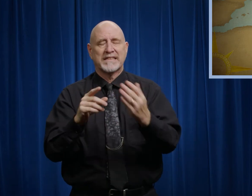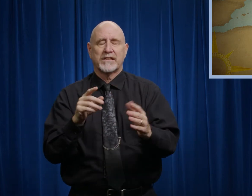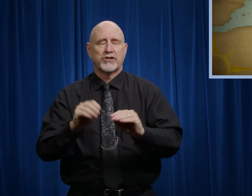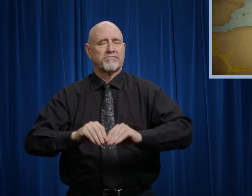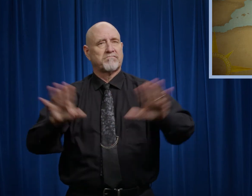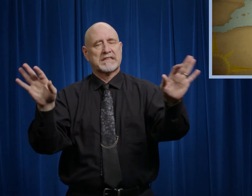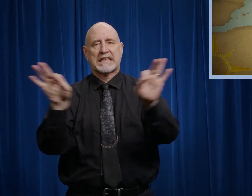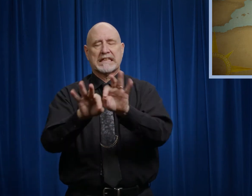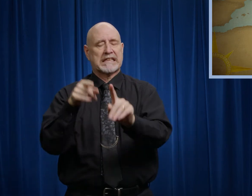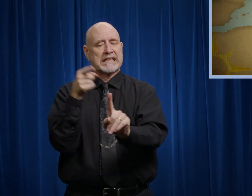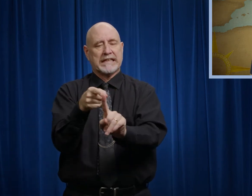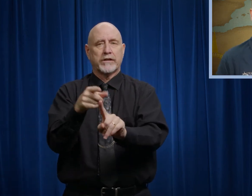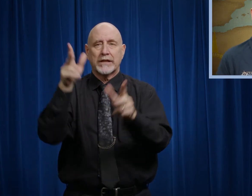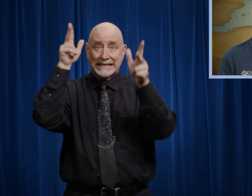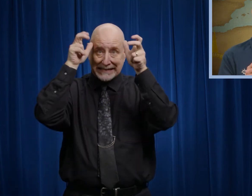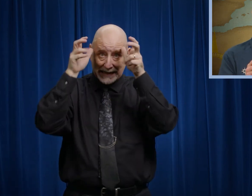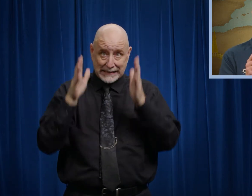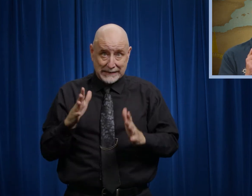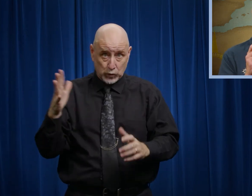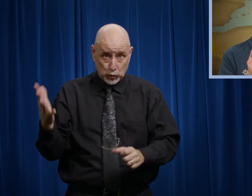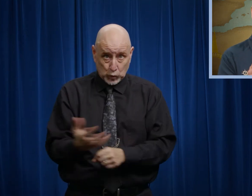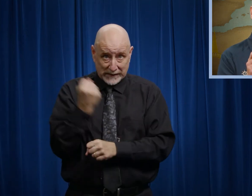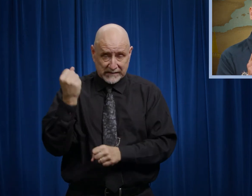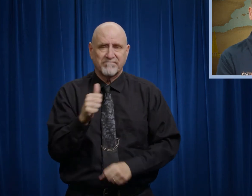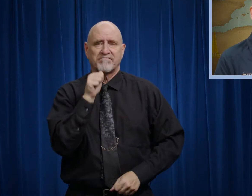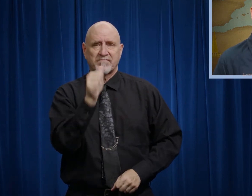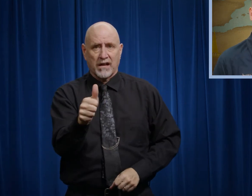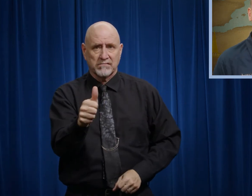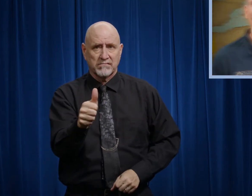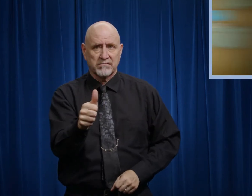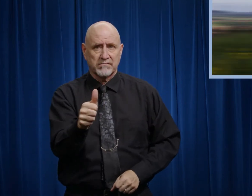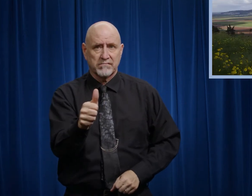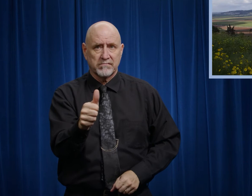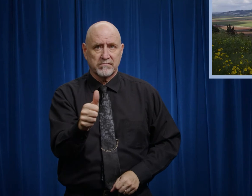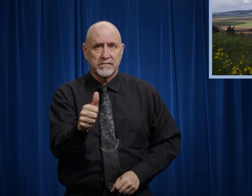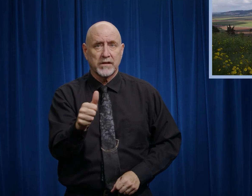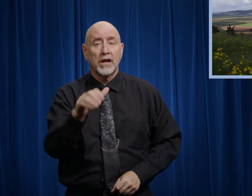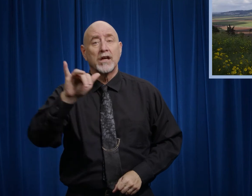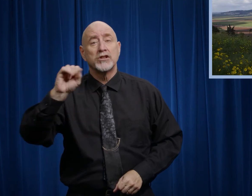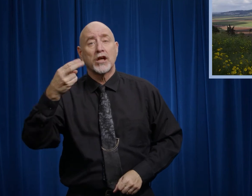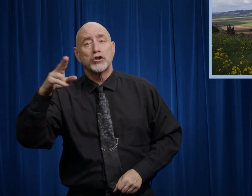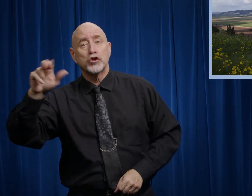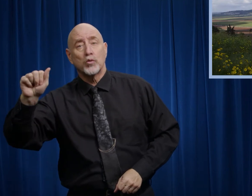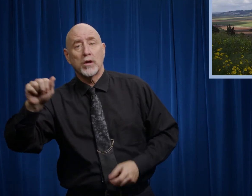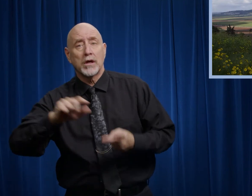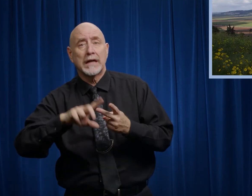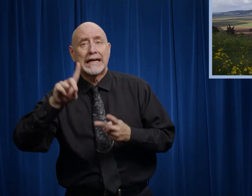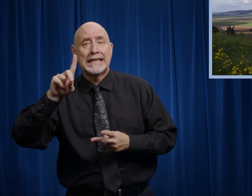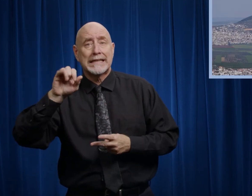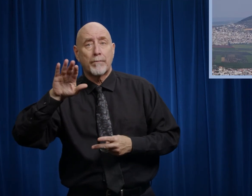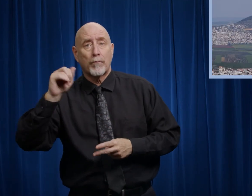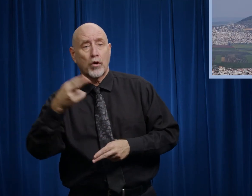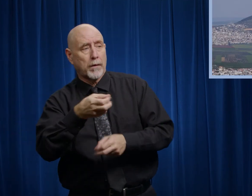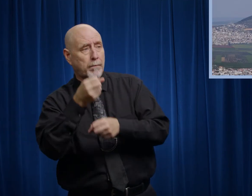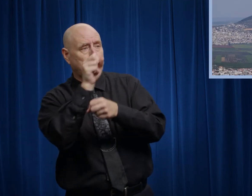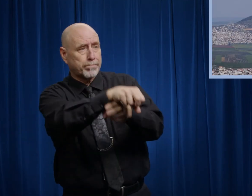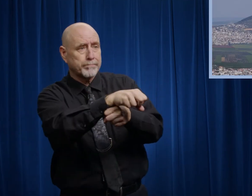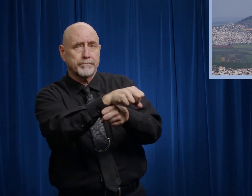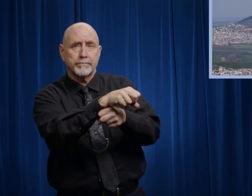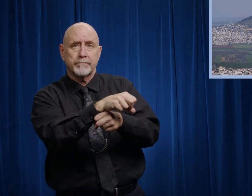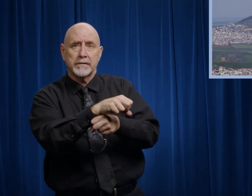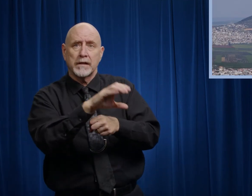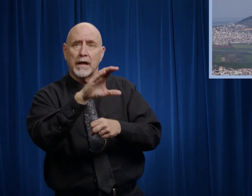The message is clear. Satan will not win. Just as both Joshua and Deborah